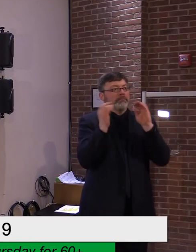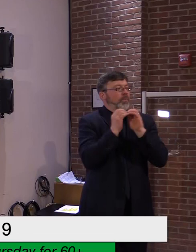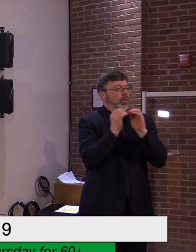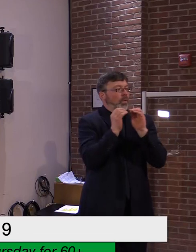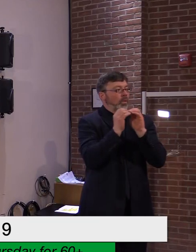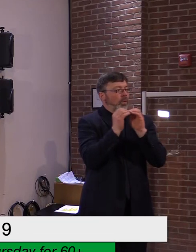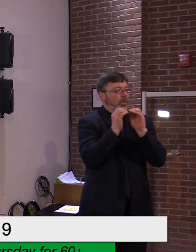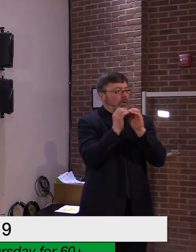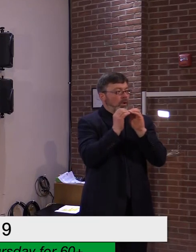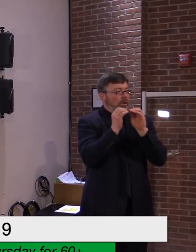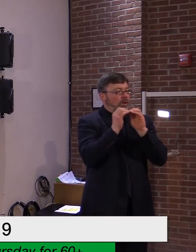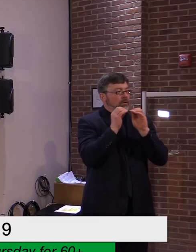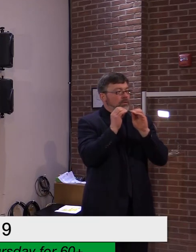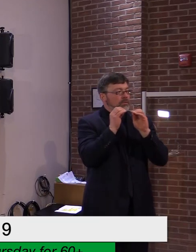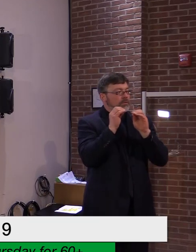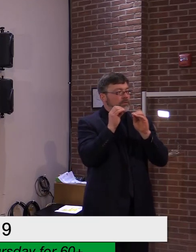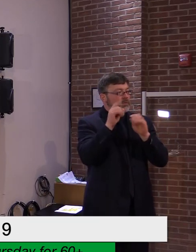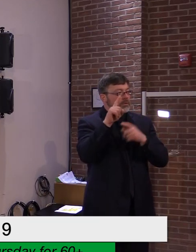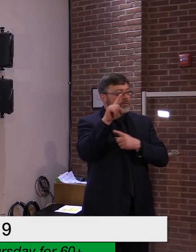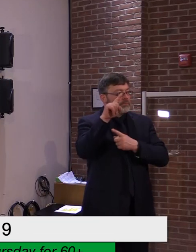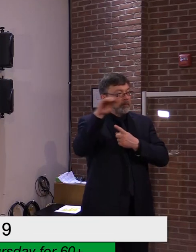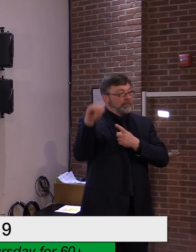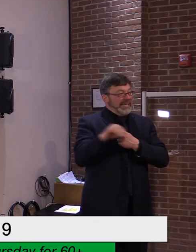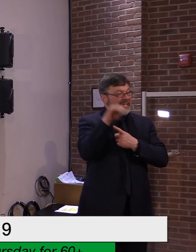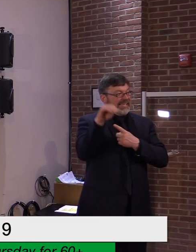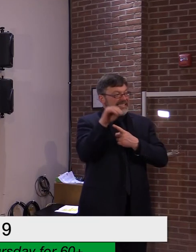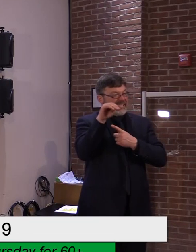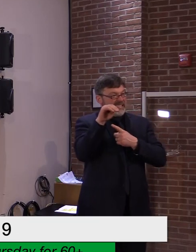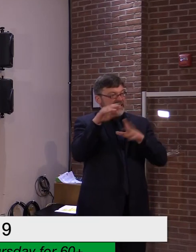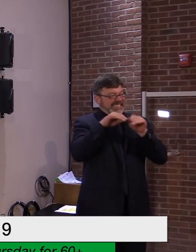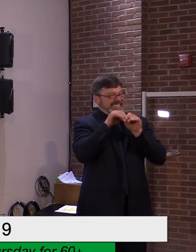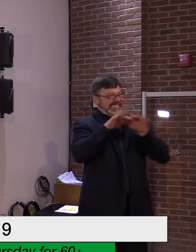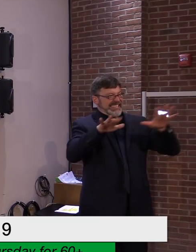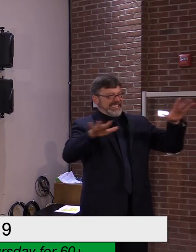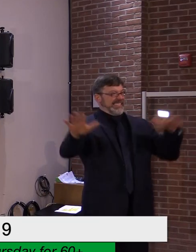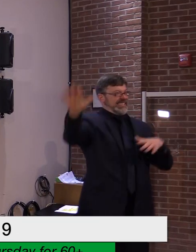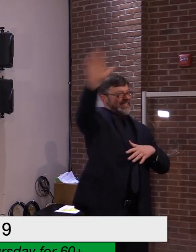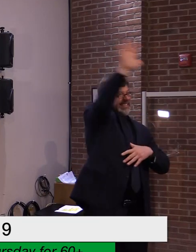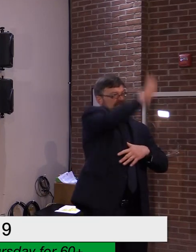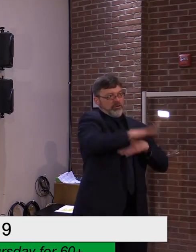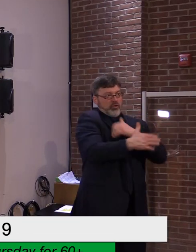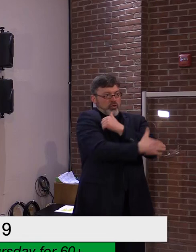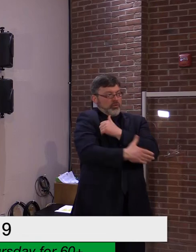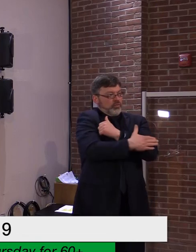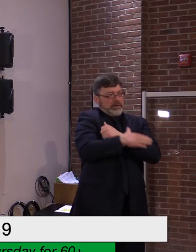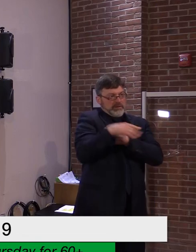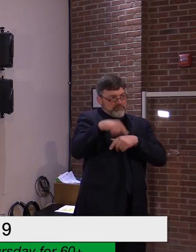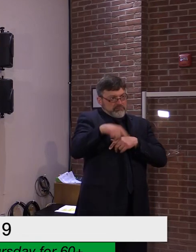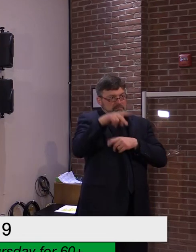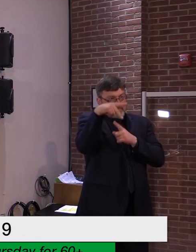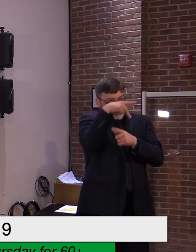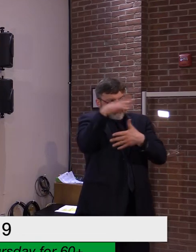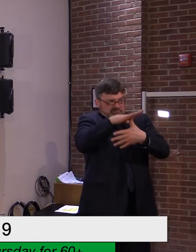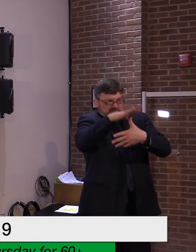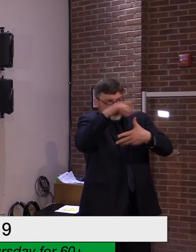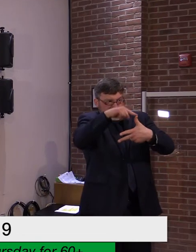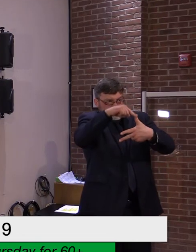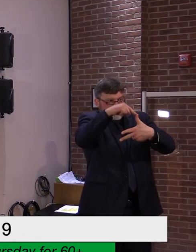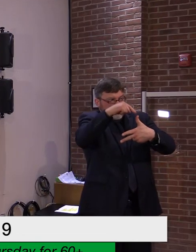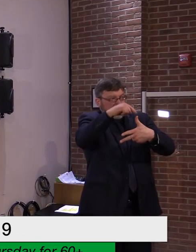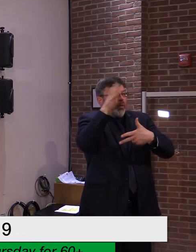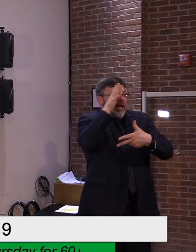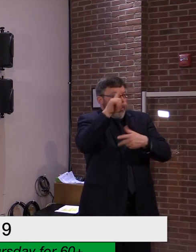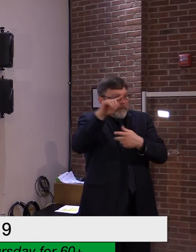increase by a million doses for this next week. That was for Pfizer. And that will